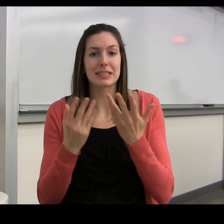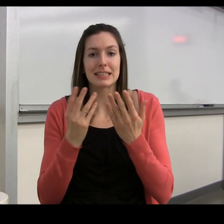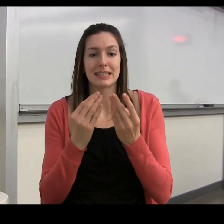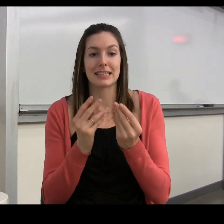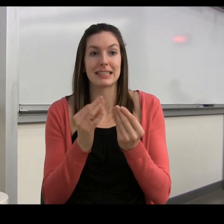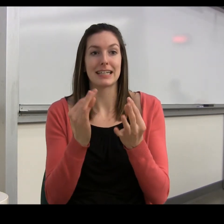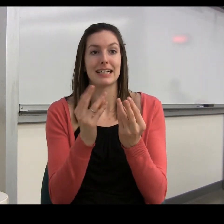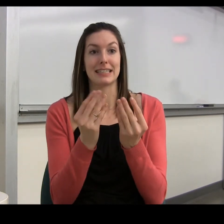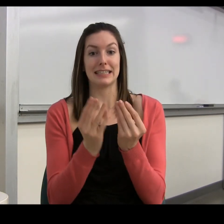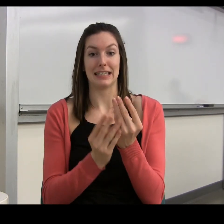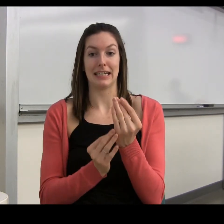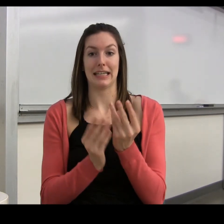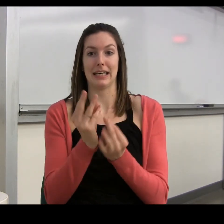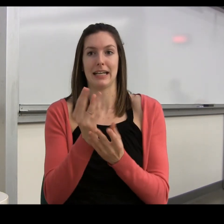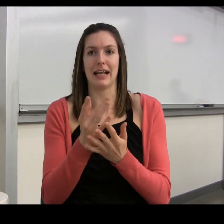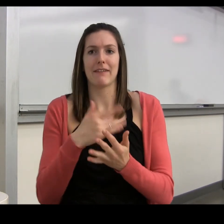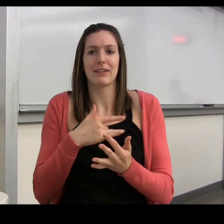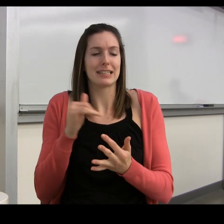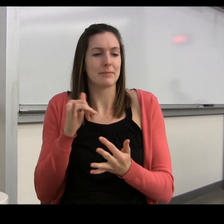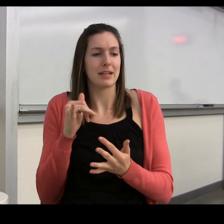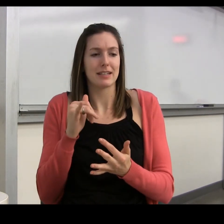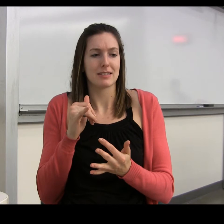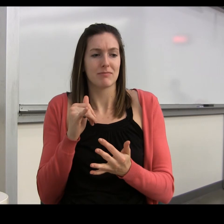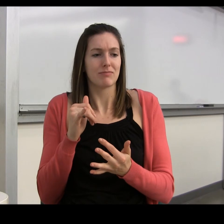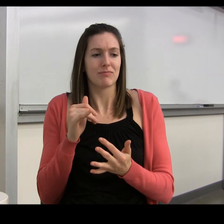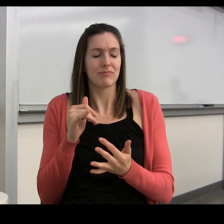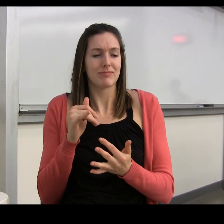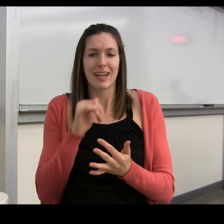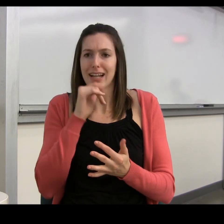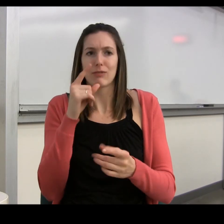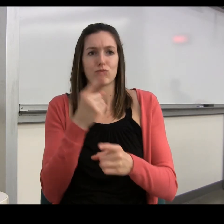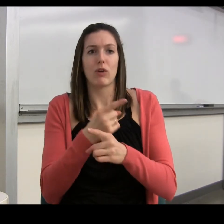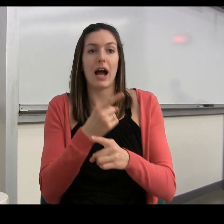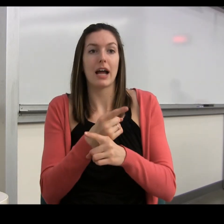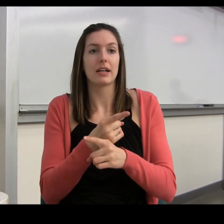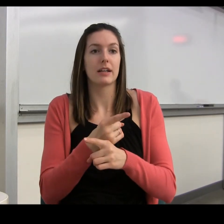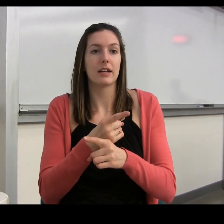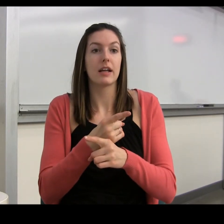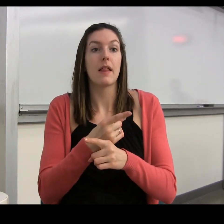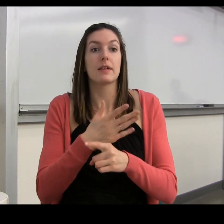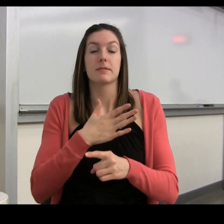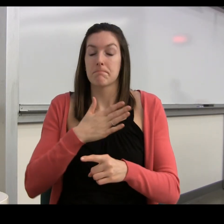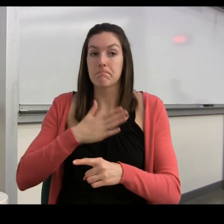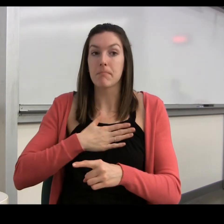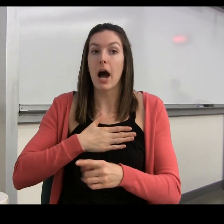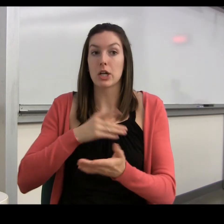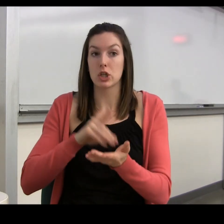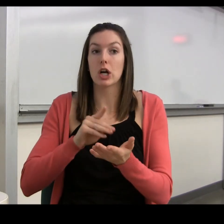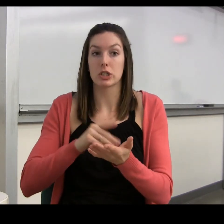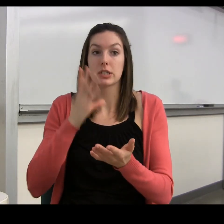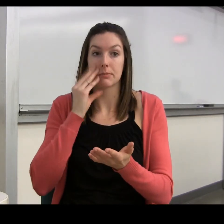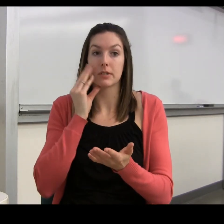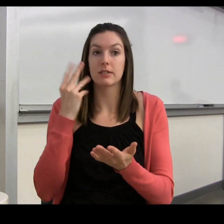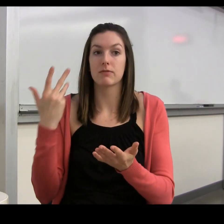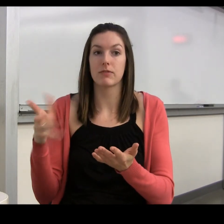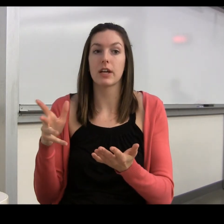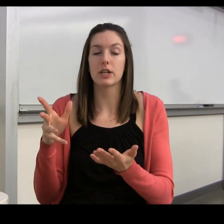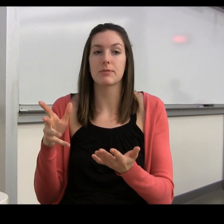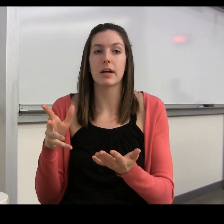like something's not right. This was my doctor, and a lot of times you get a pat on the head and